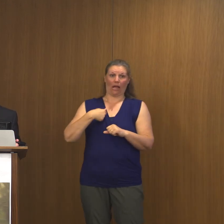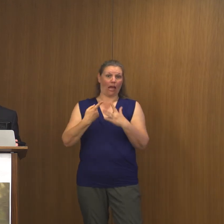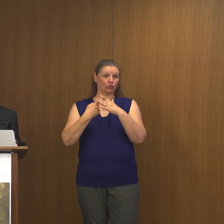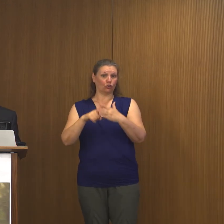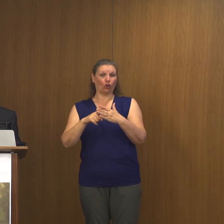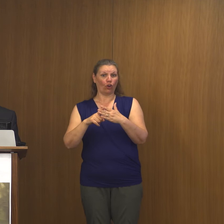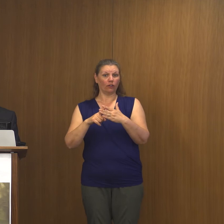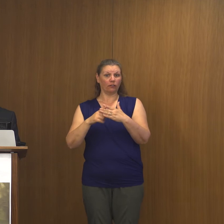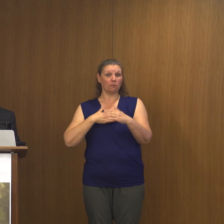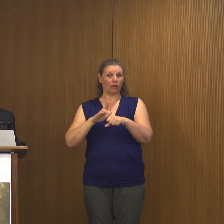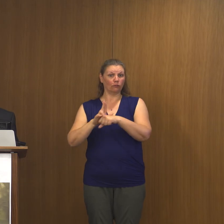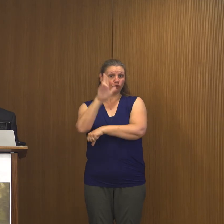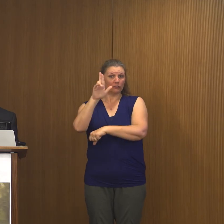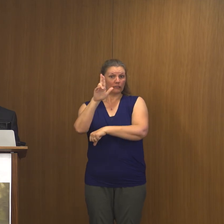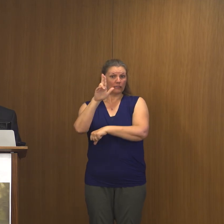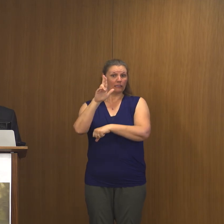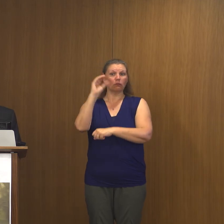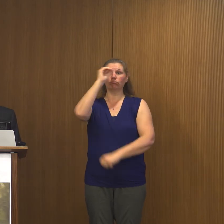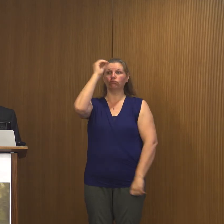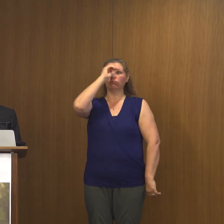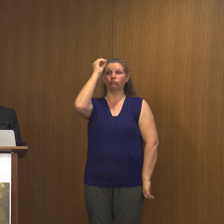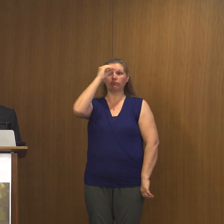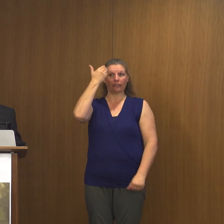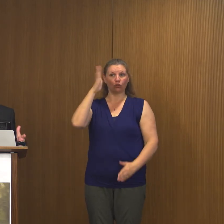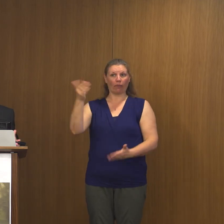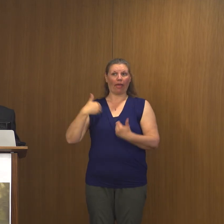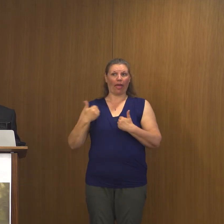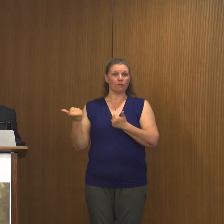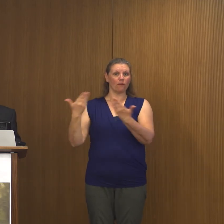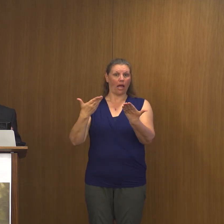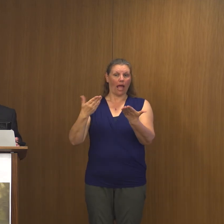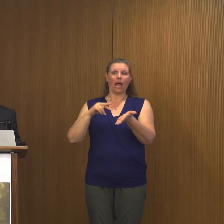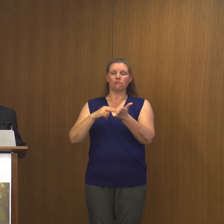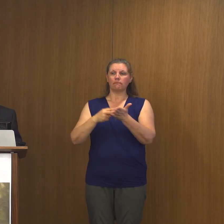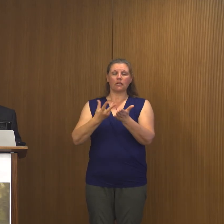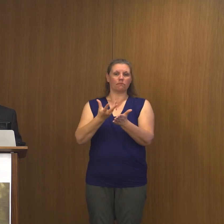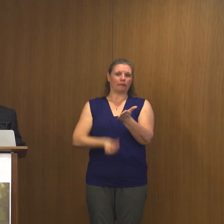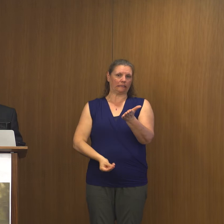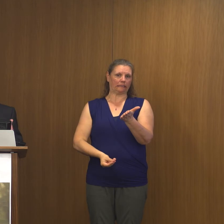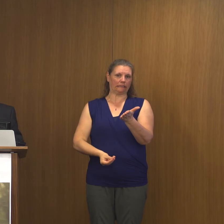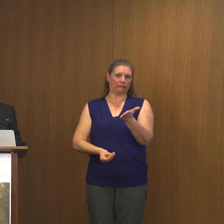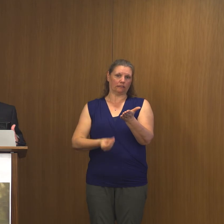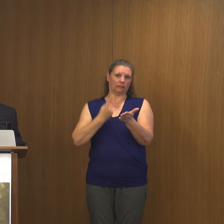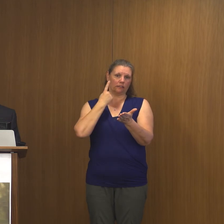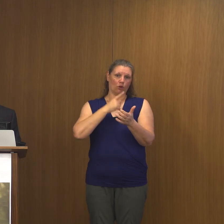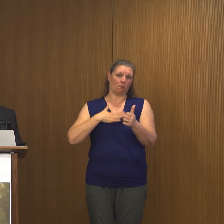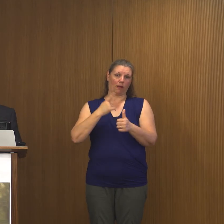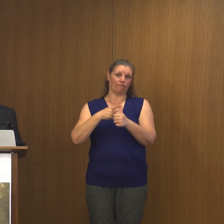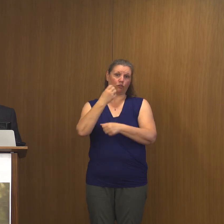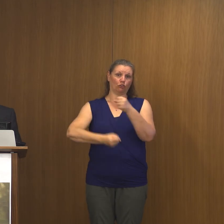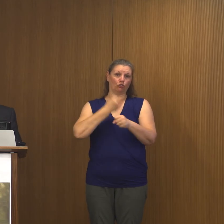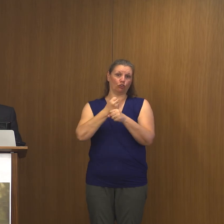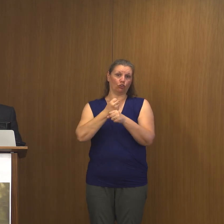rights and rights to support I had into accommodation, and missed out on accessing some of those services for the majority of my first year of